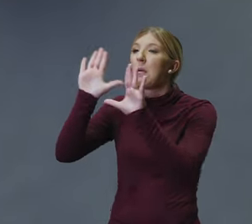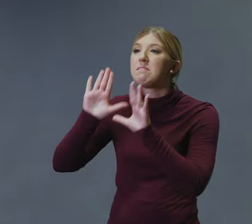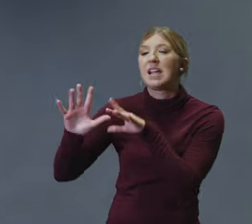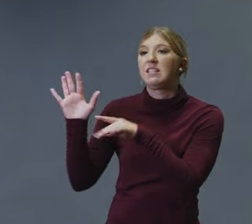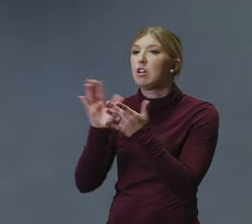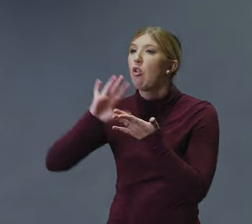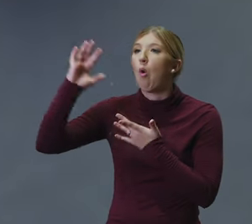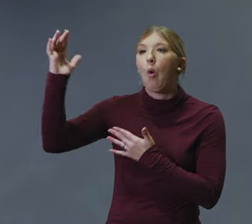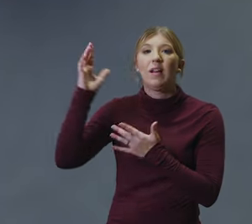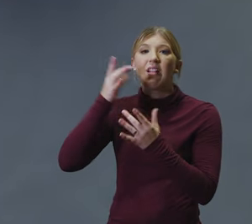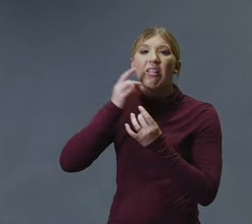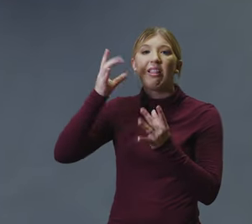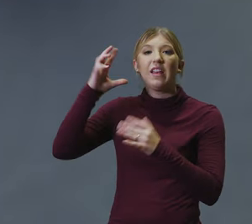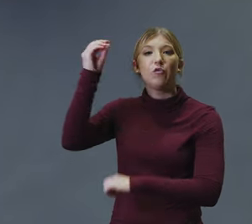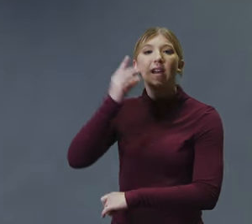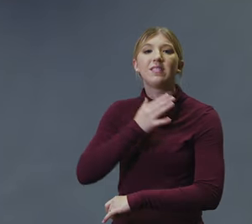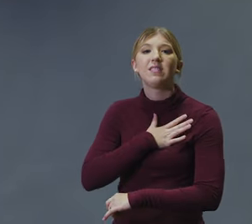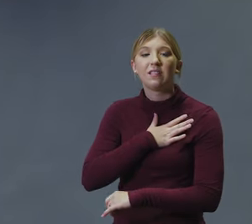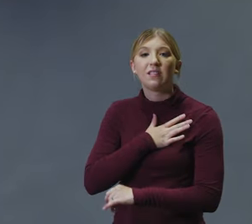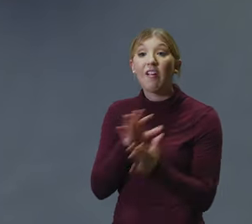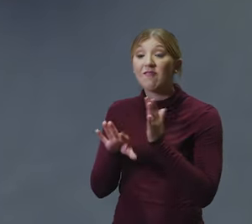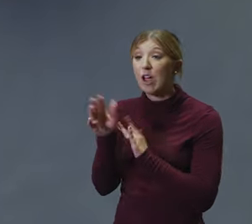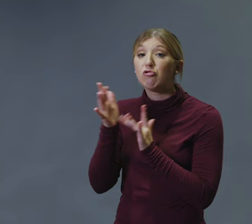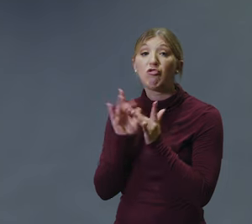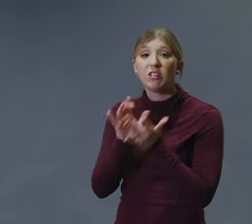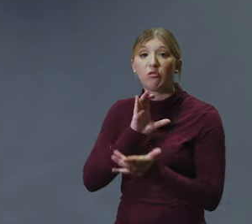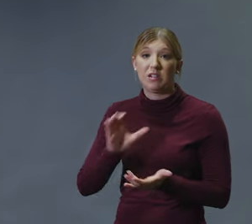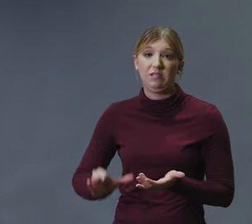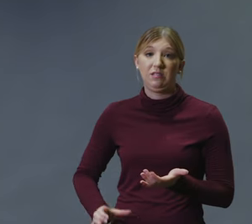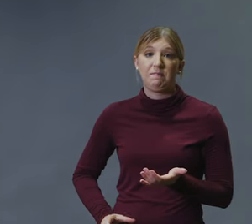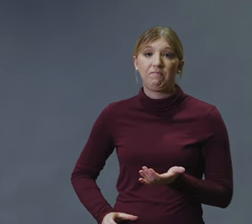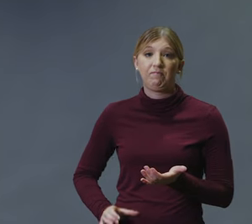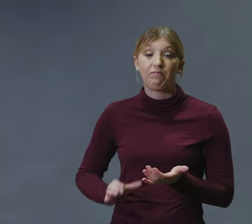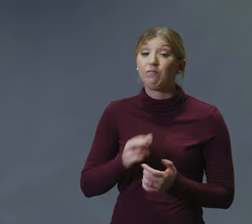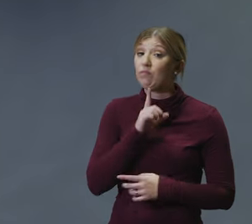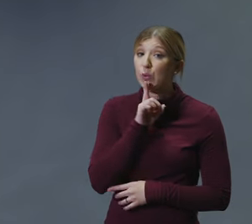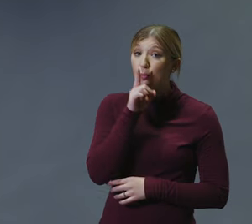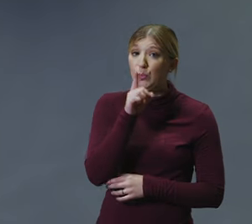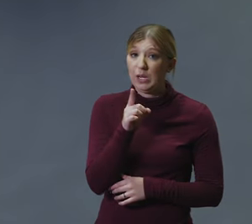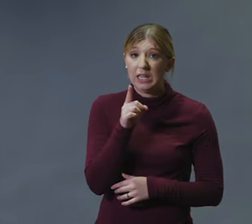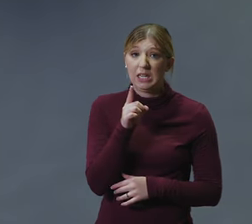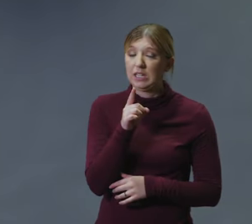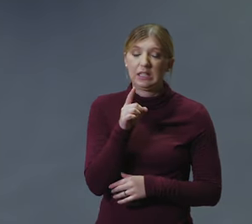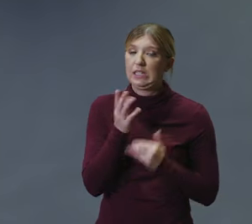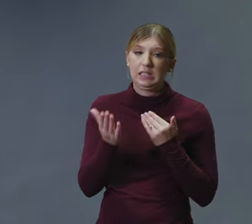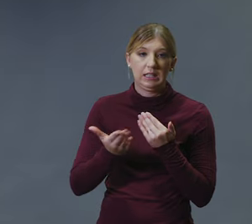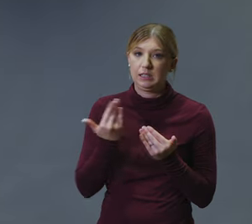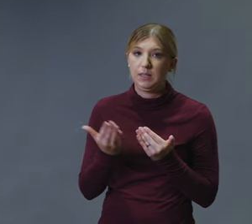and glorious light of grace found in Jesus Christ. The reality is we know that it's not going to be